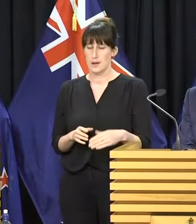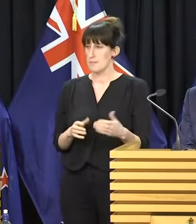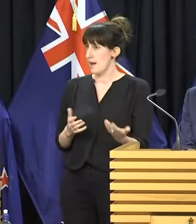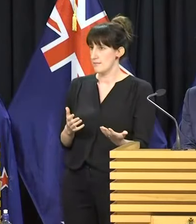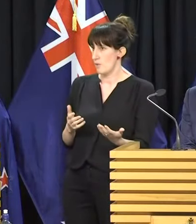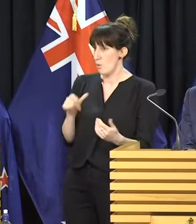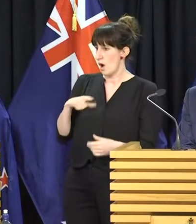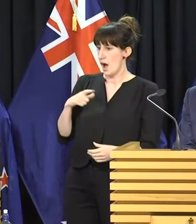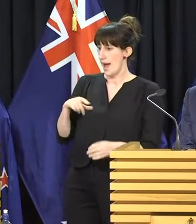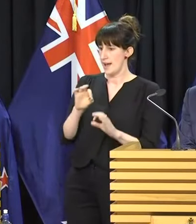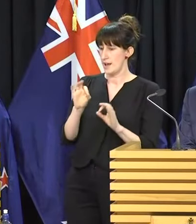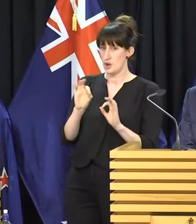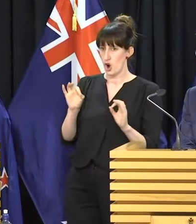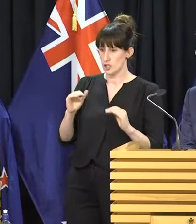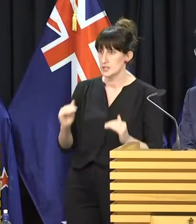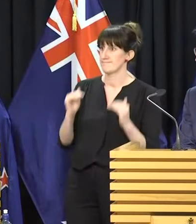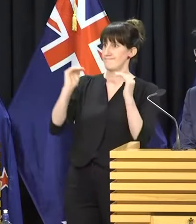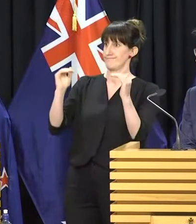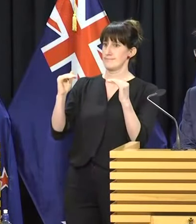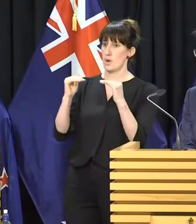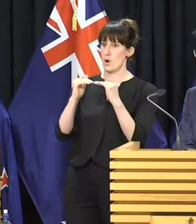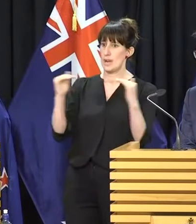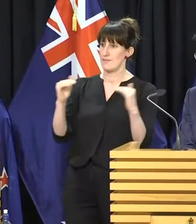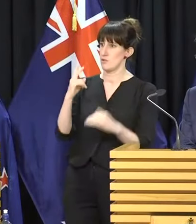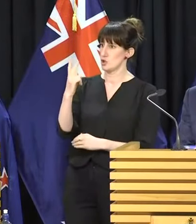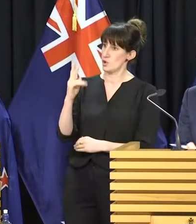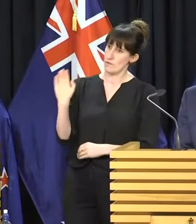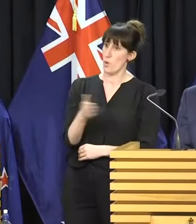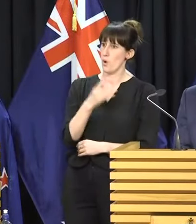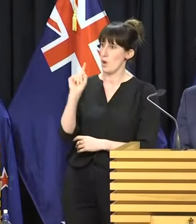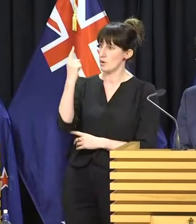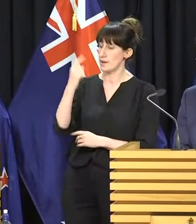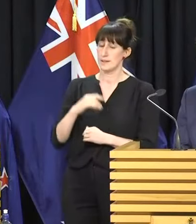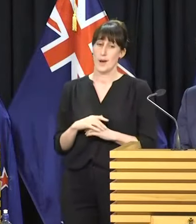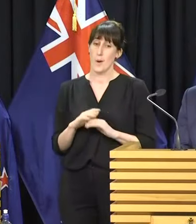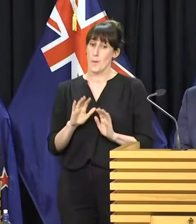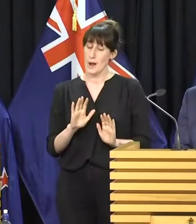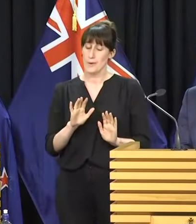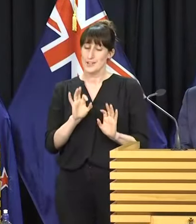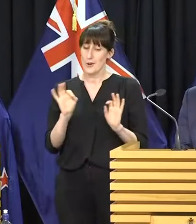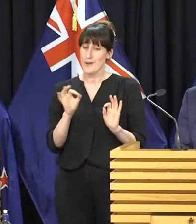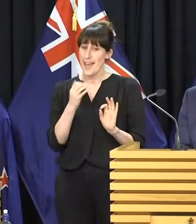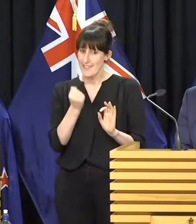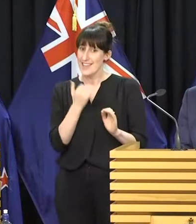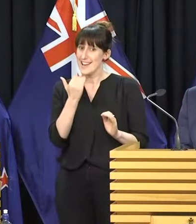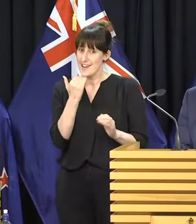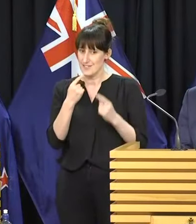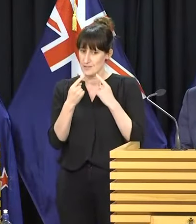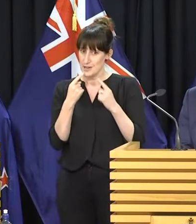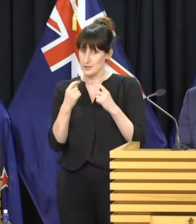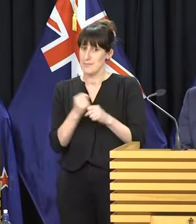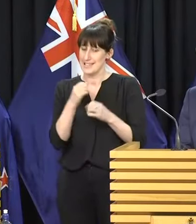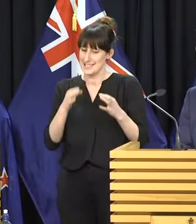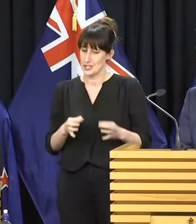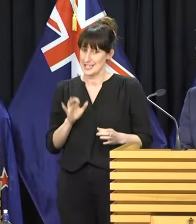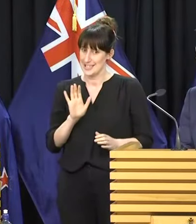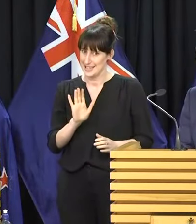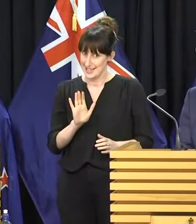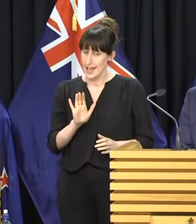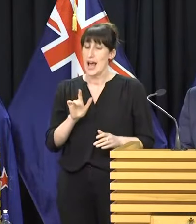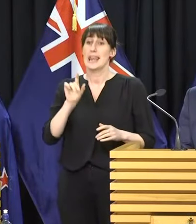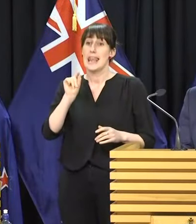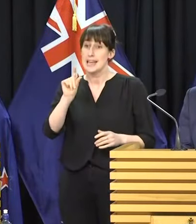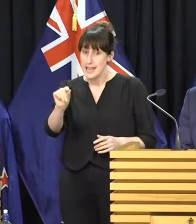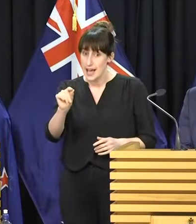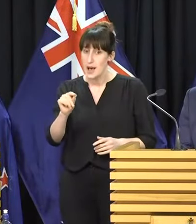to level 2 for now? Look, we haven't made that decision, we don't have that information, and like I said to you, we will have more to say about that later, but we don't have